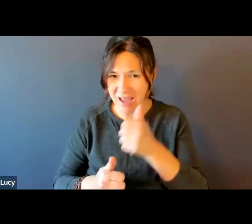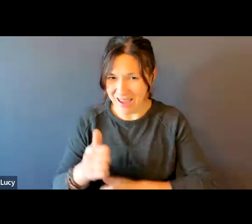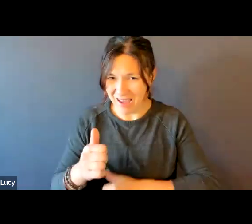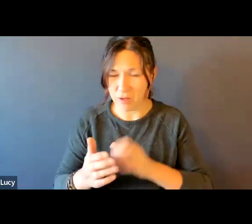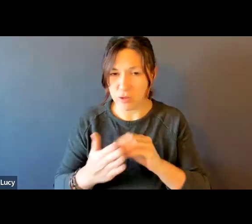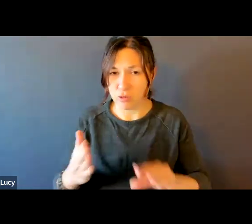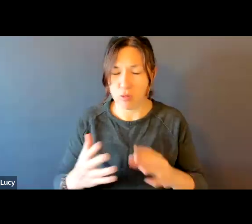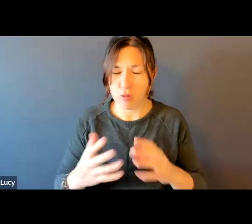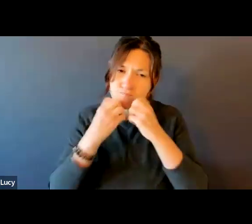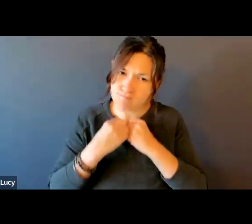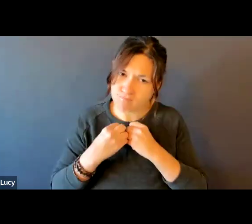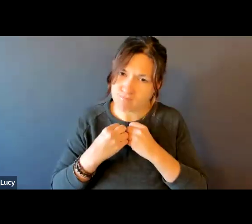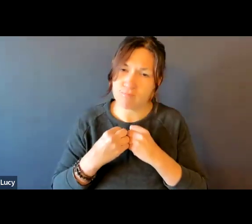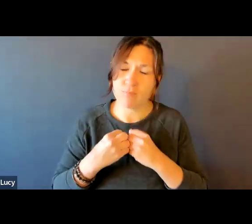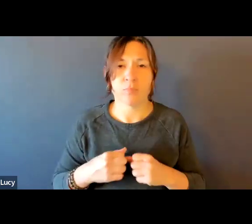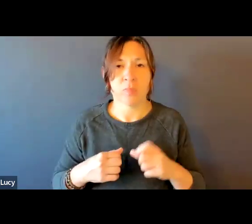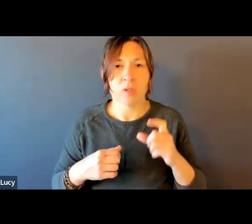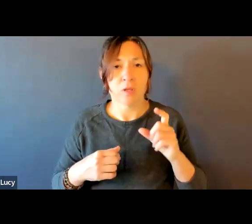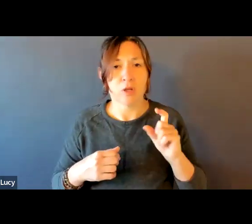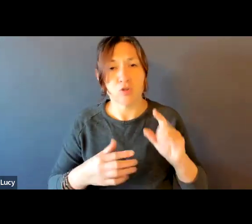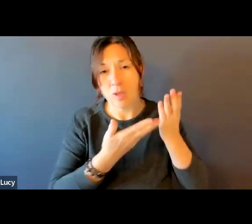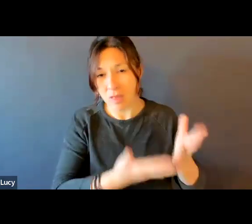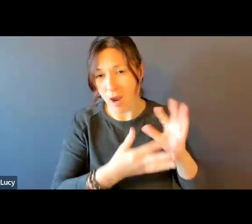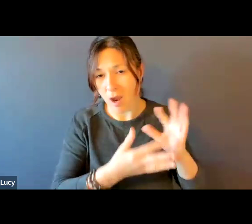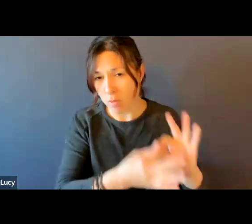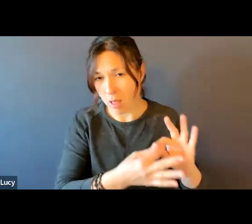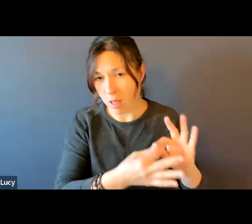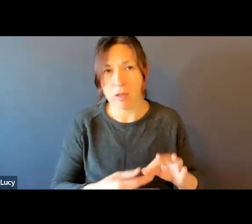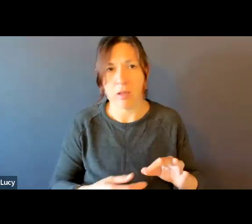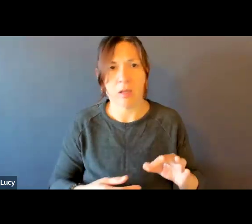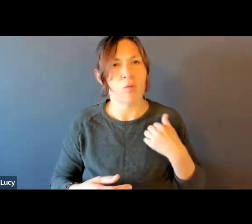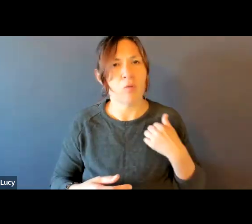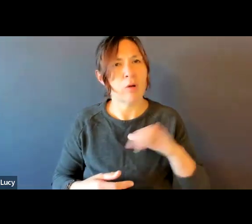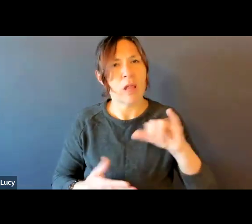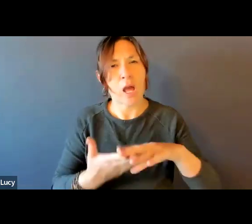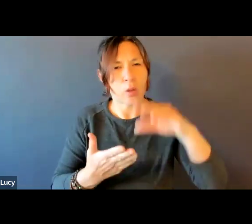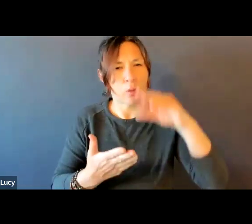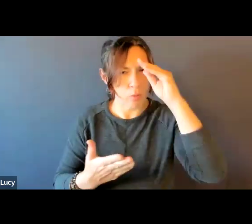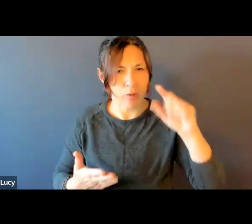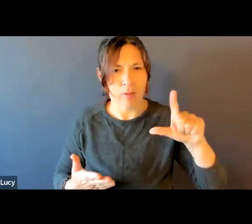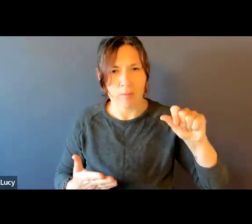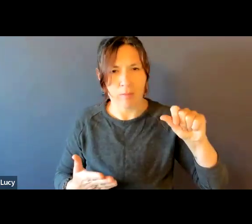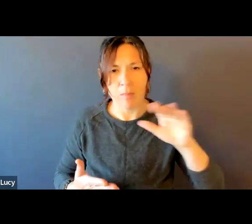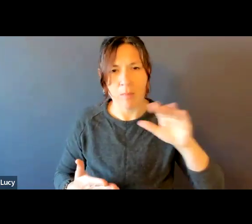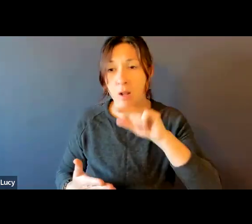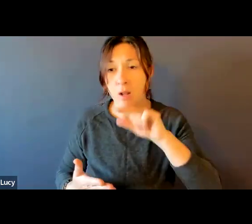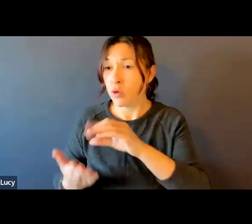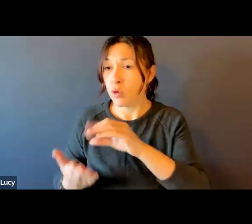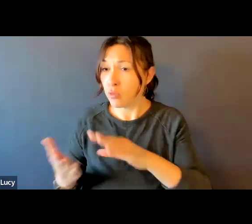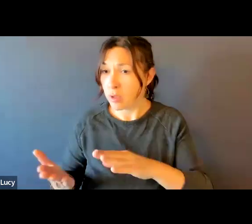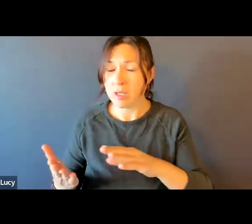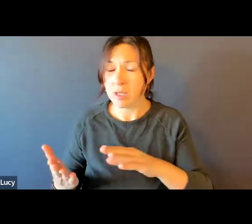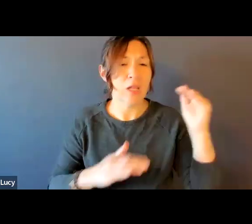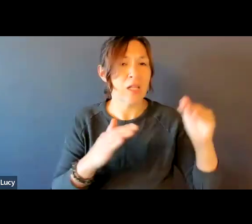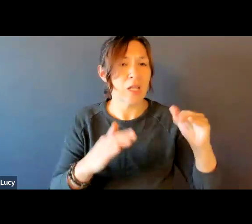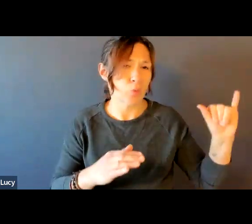belongs. We like to say that the Ellis is a learning lab. It's not just the students who are learning, but the adults as